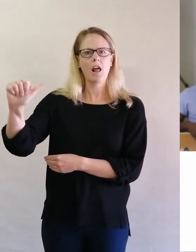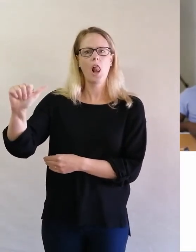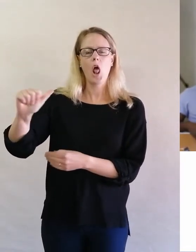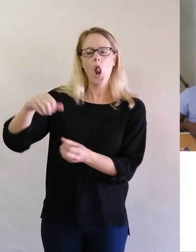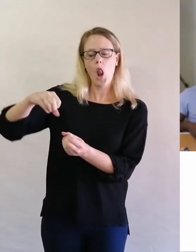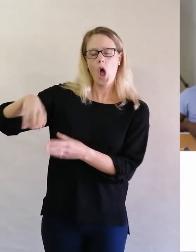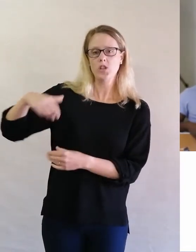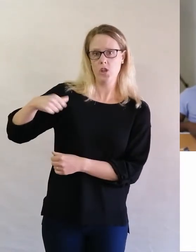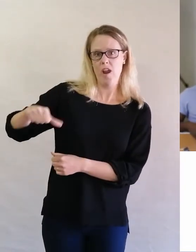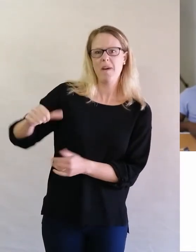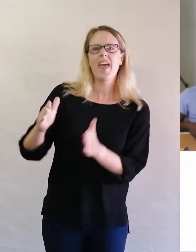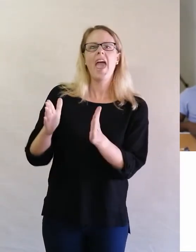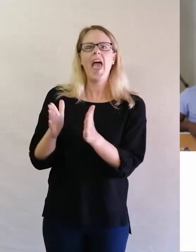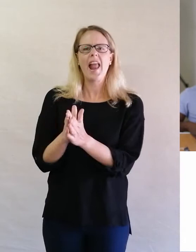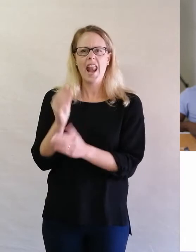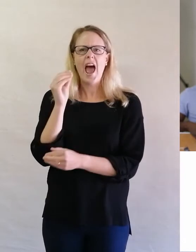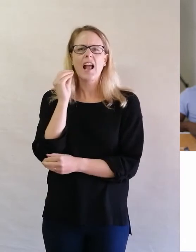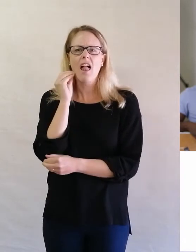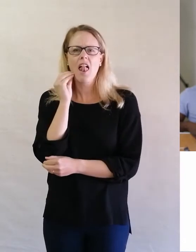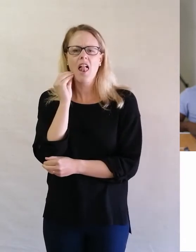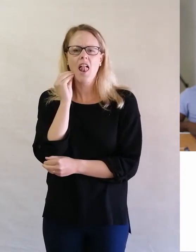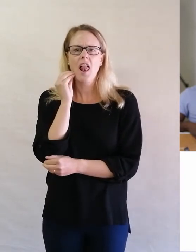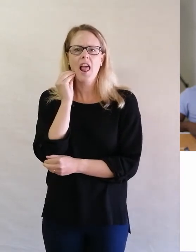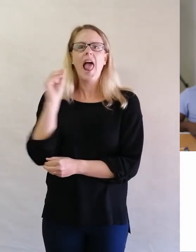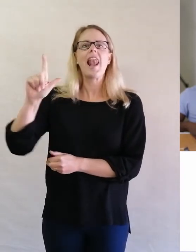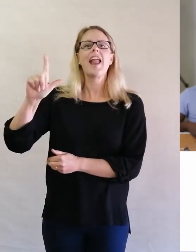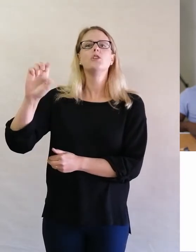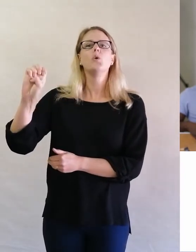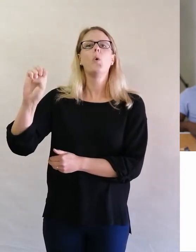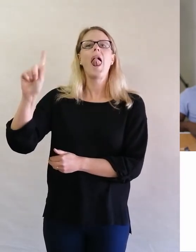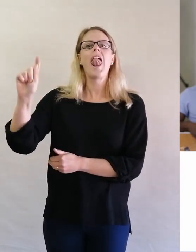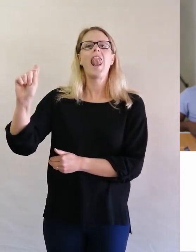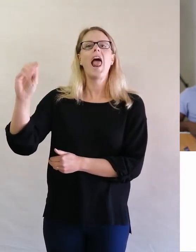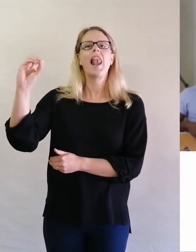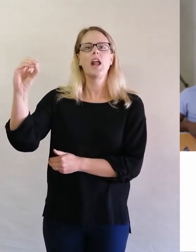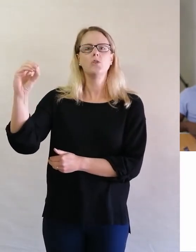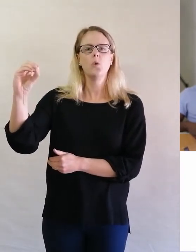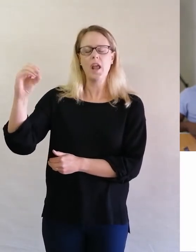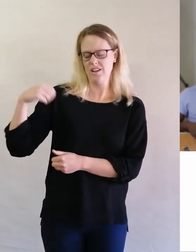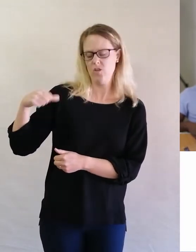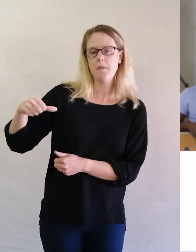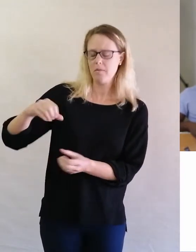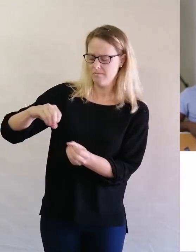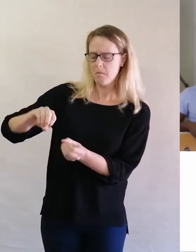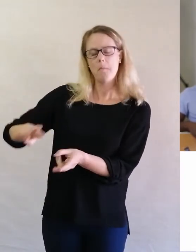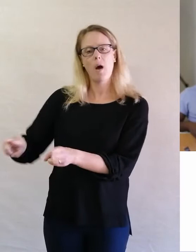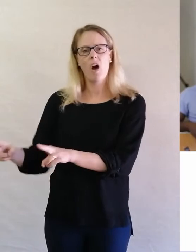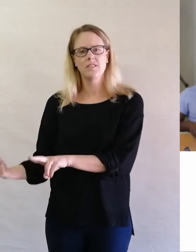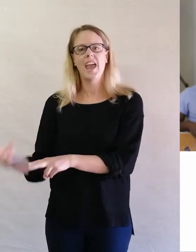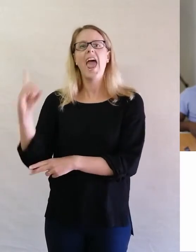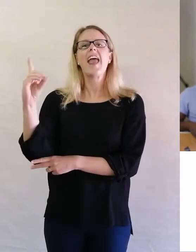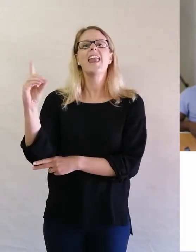grandmother and an uncle. Letu and Beverly Kapuaja, who lost their grandmother. Daisy